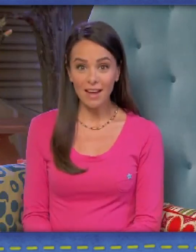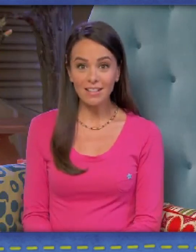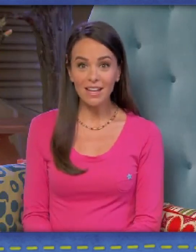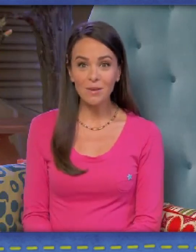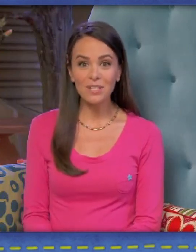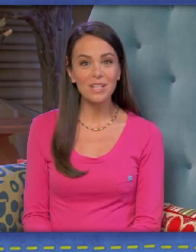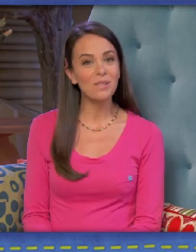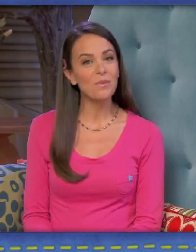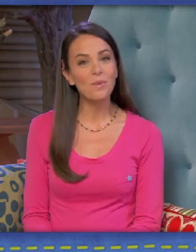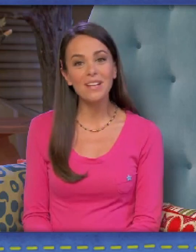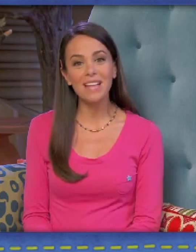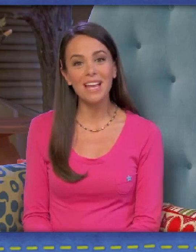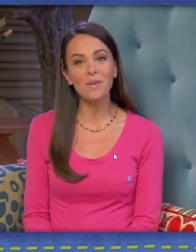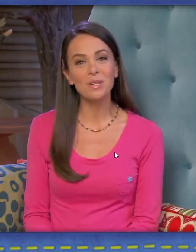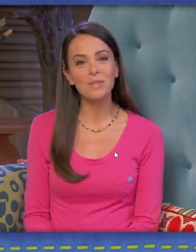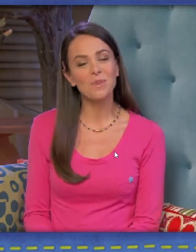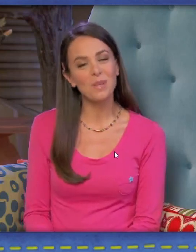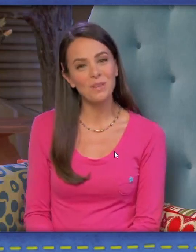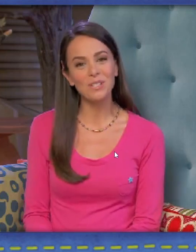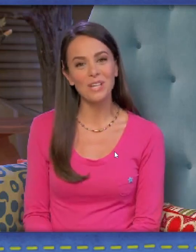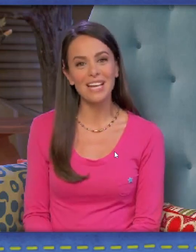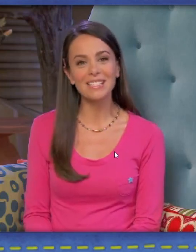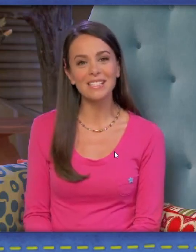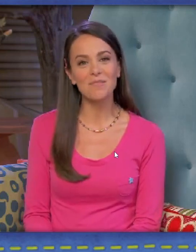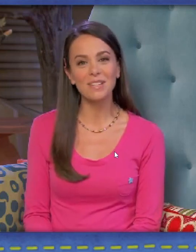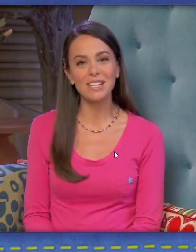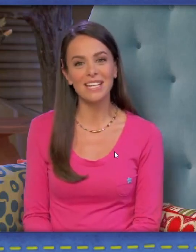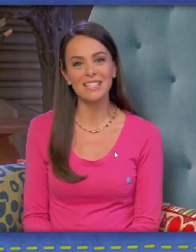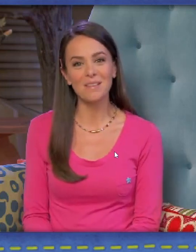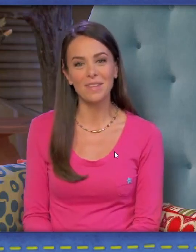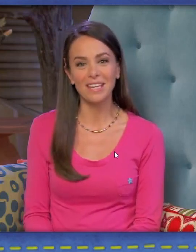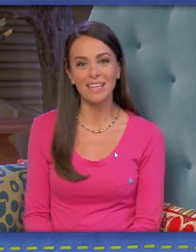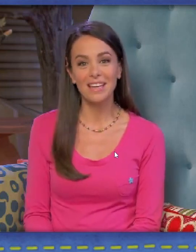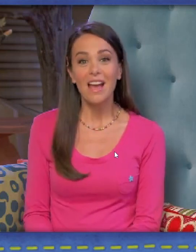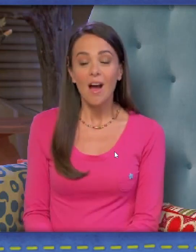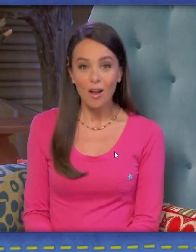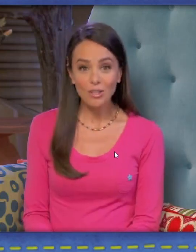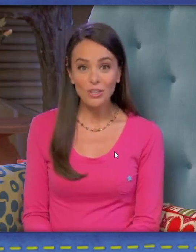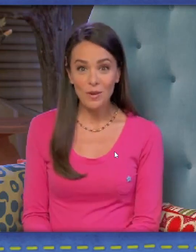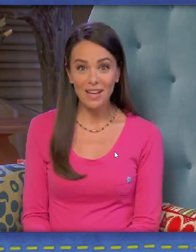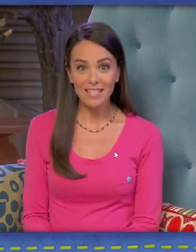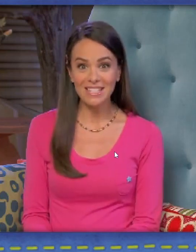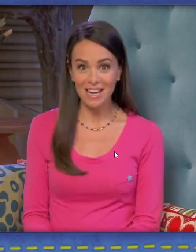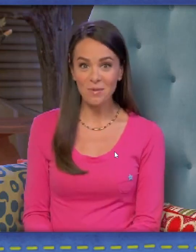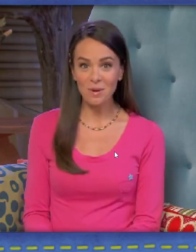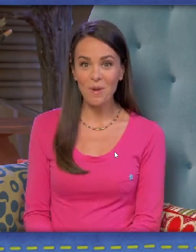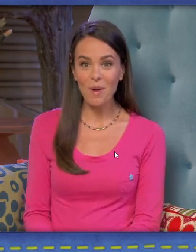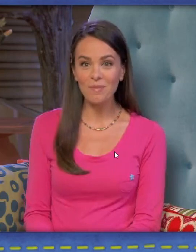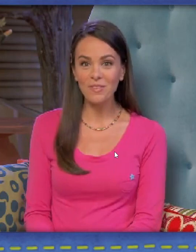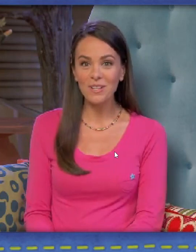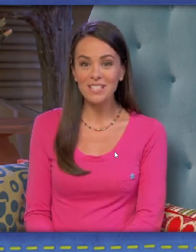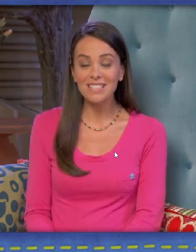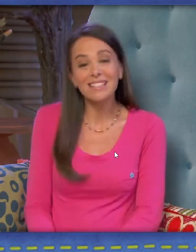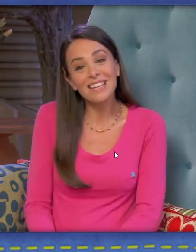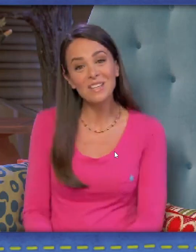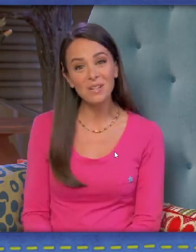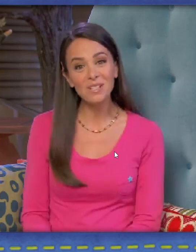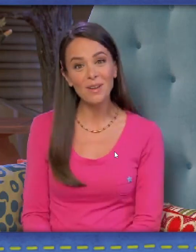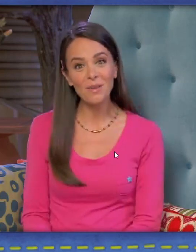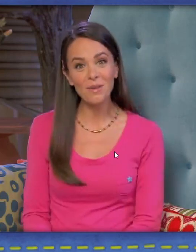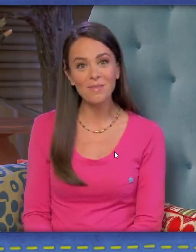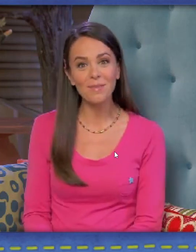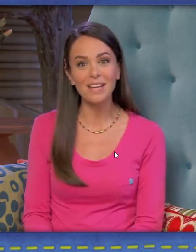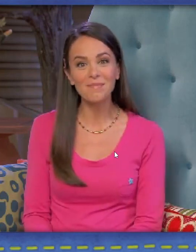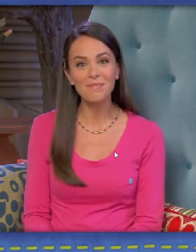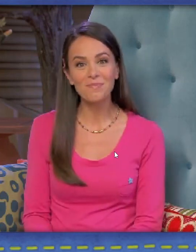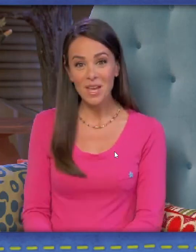Remember, sign language is a real language where you use your hands to communicate something. I'll show you how to sign the word poem first, and then you can